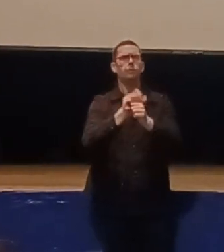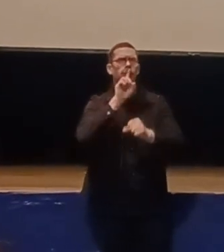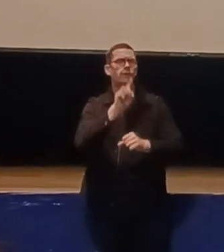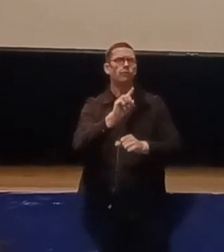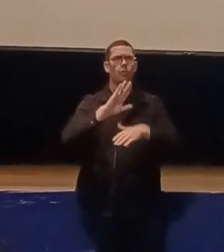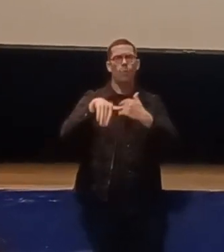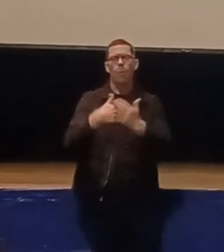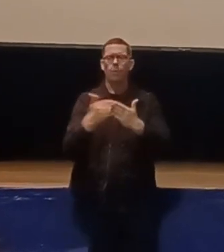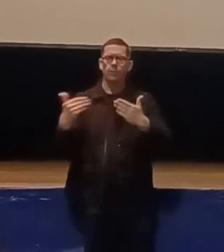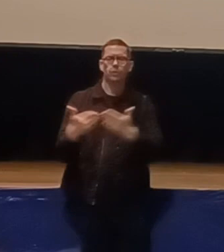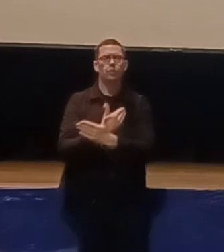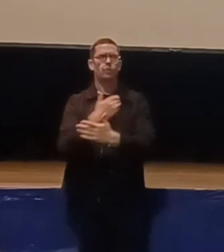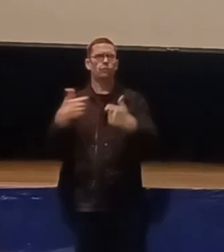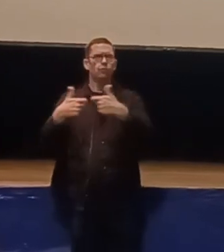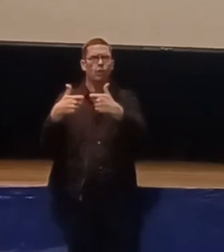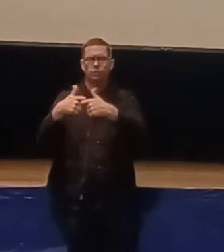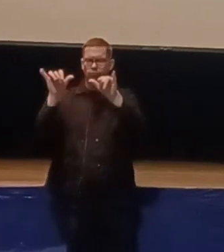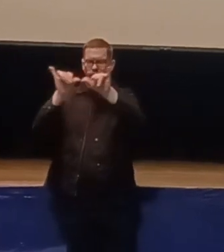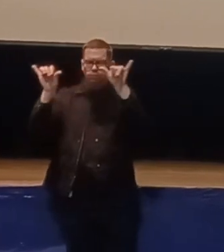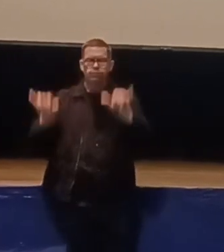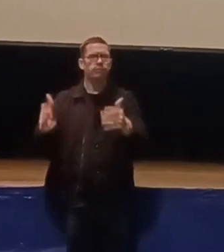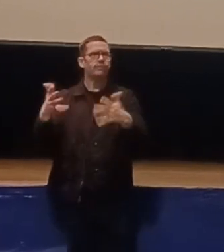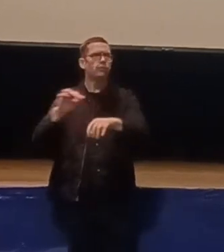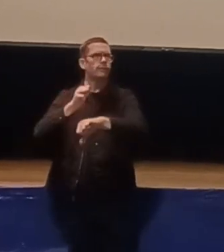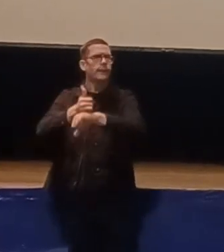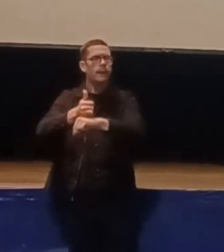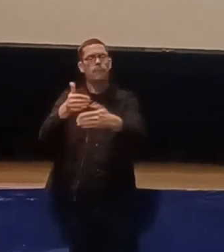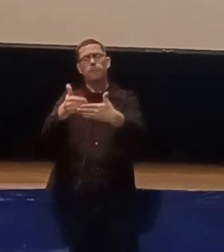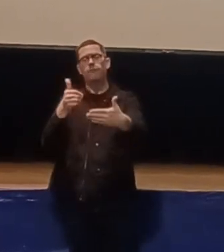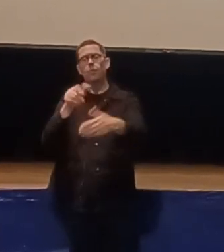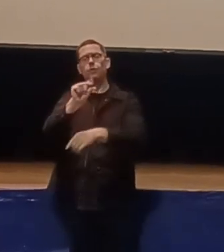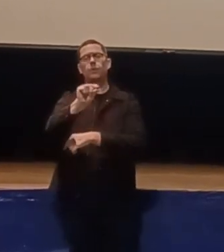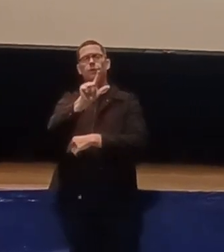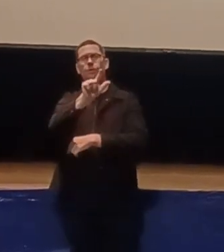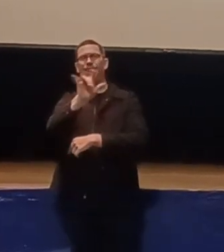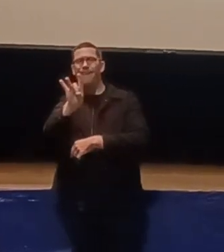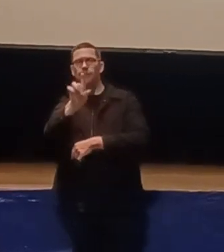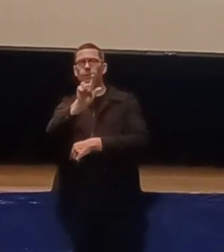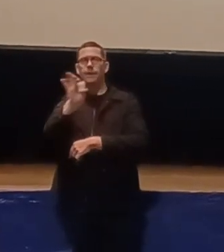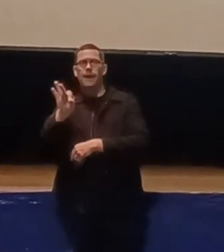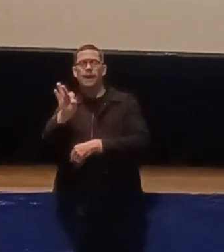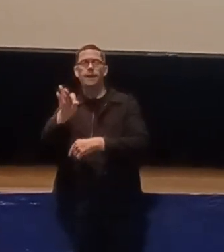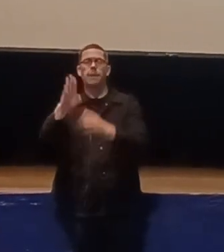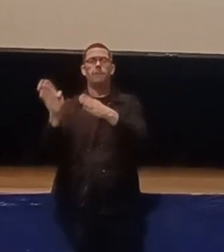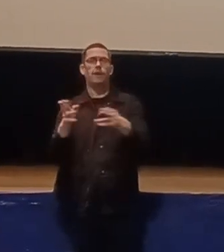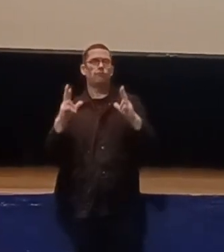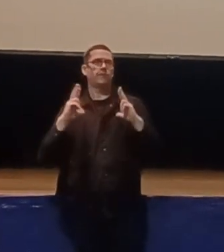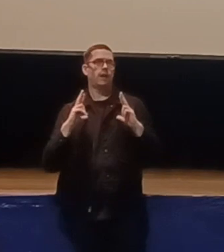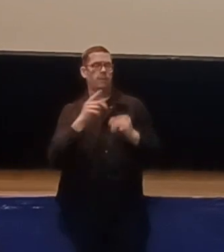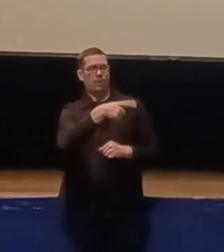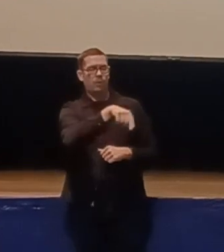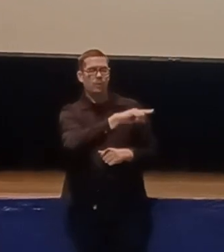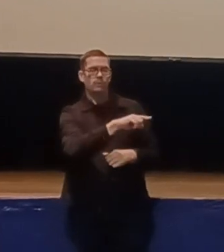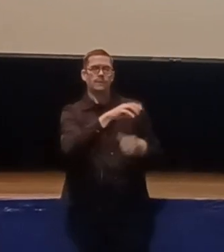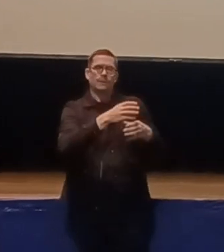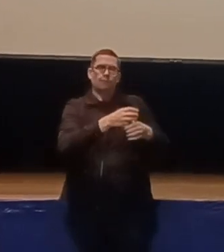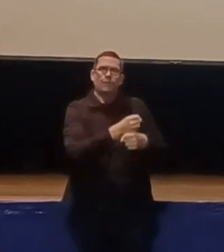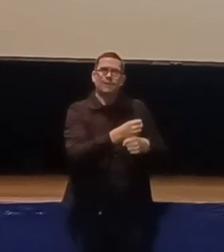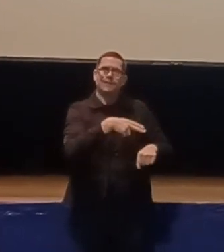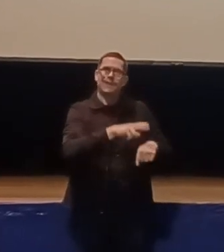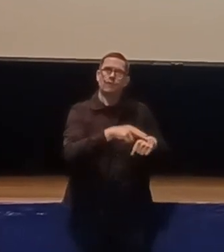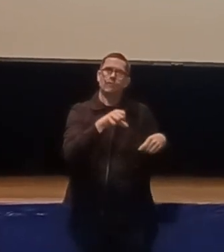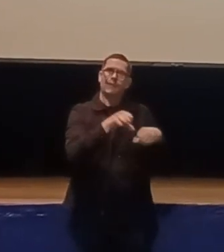charging infrastructure is in place ahead of the 2028-2029 planned retirement of those compressed natural gas